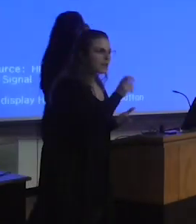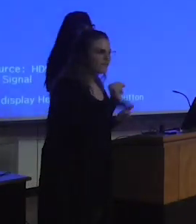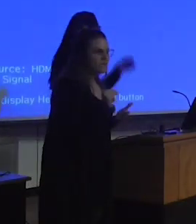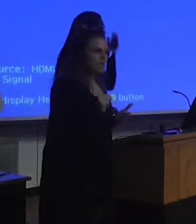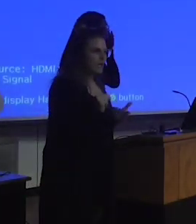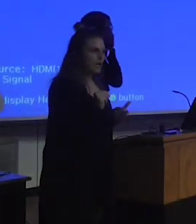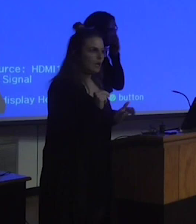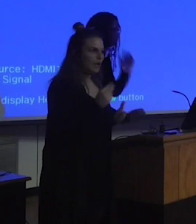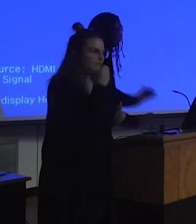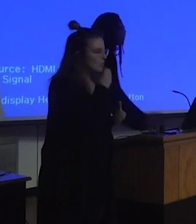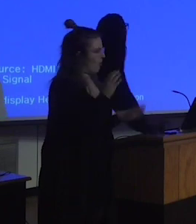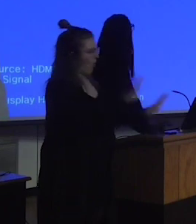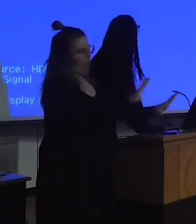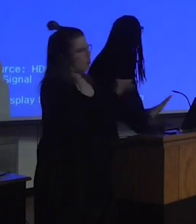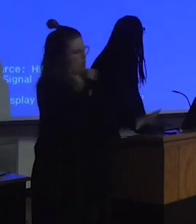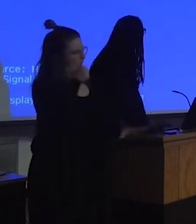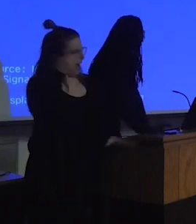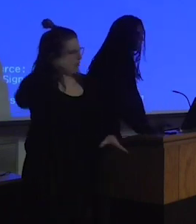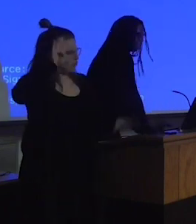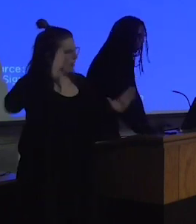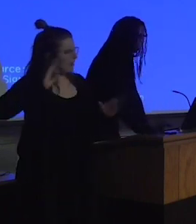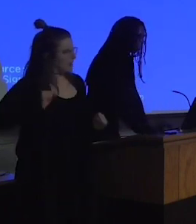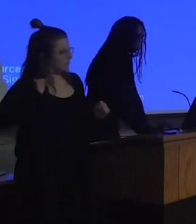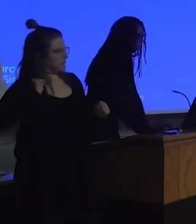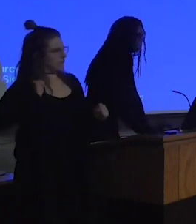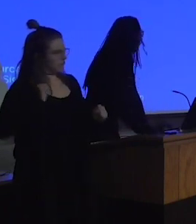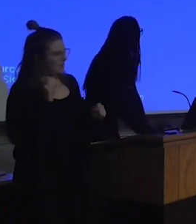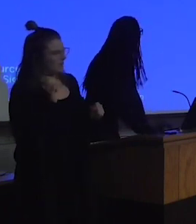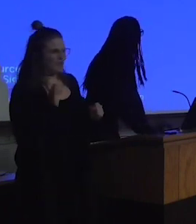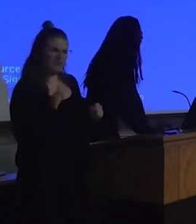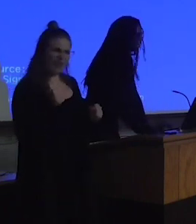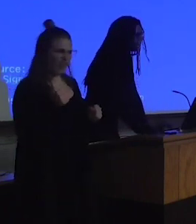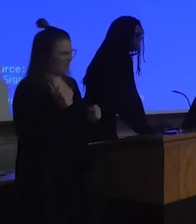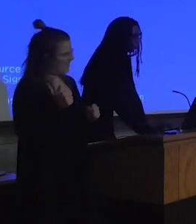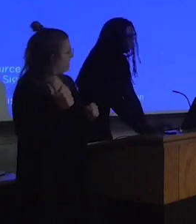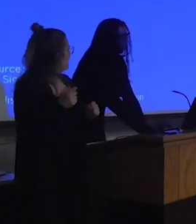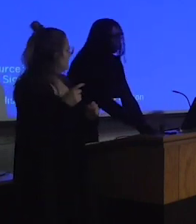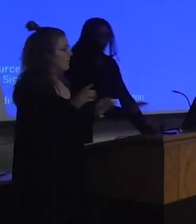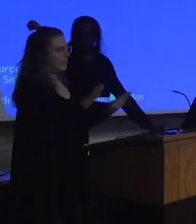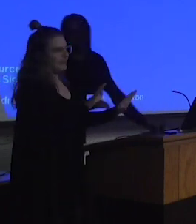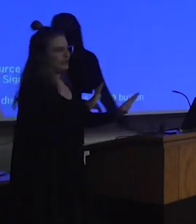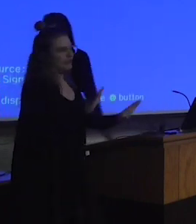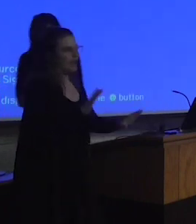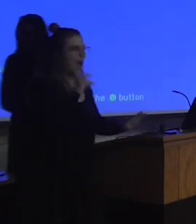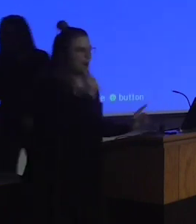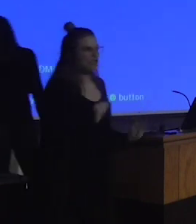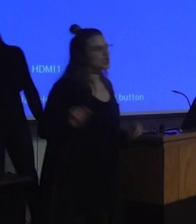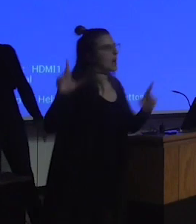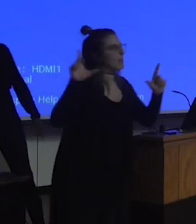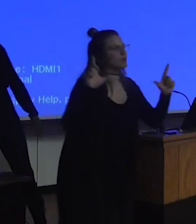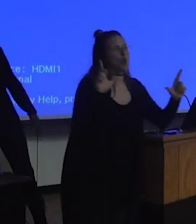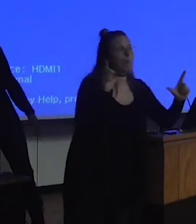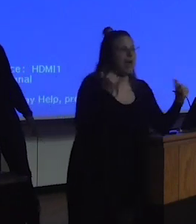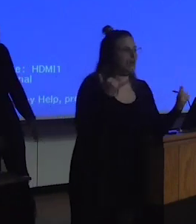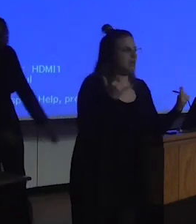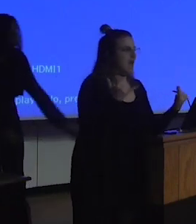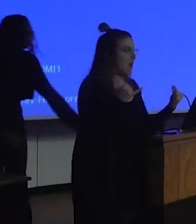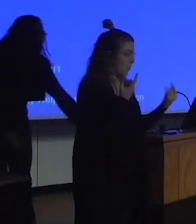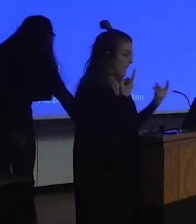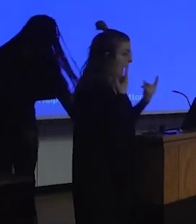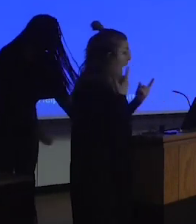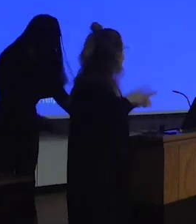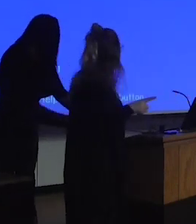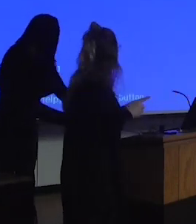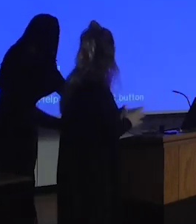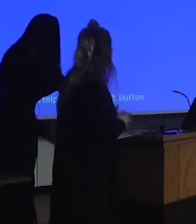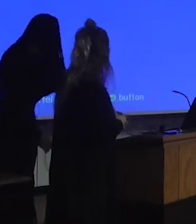really Australian. And I thought that was kind of, like, another layer to this is great. Oh, I want this to come up so bad. Like, is it going to happen